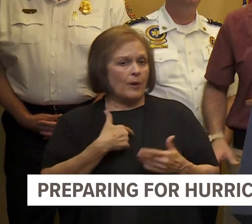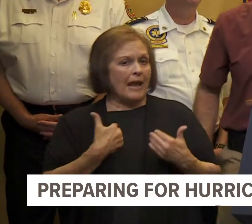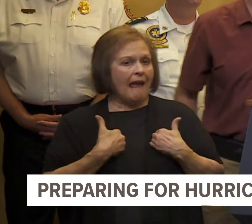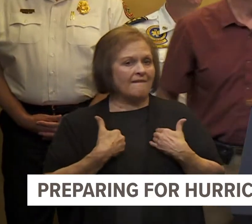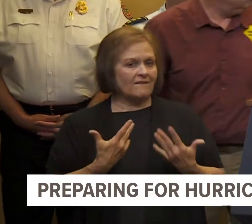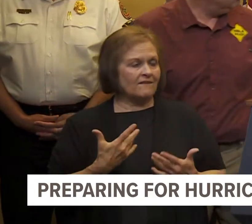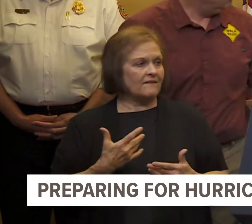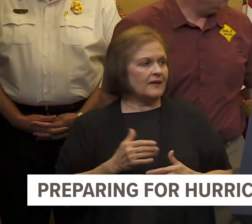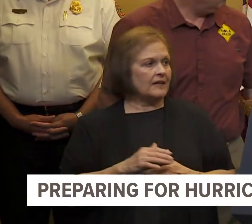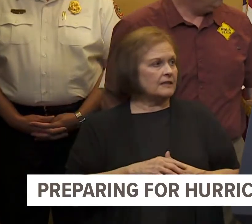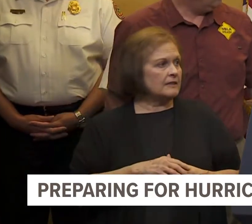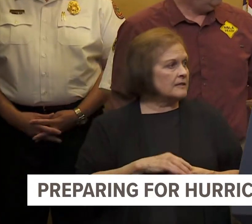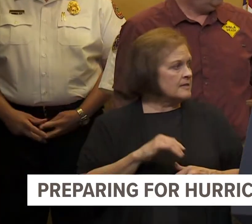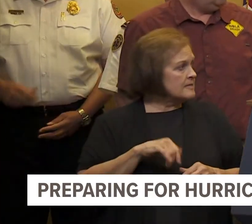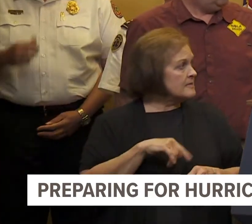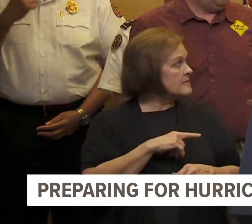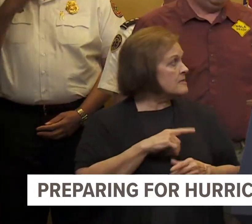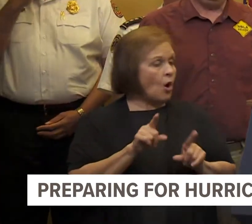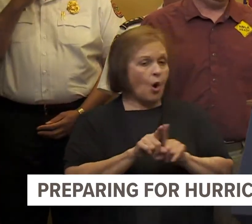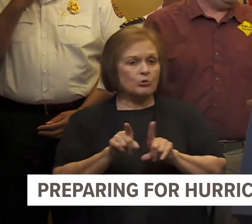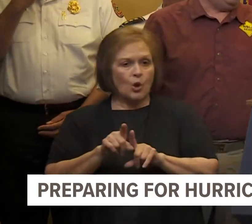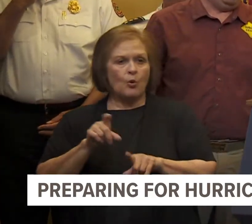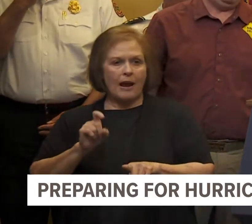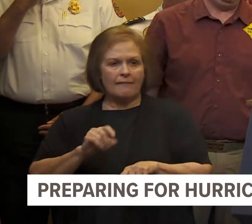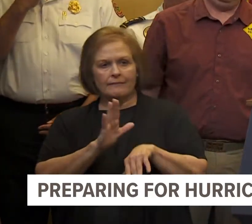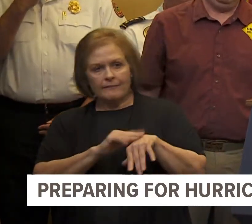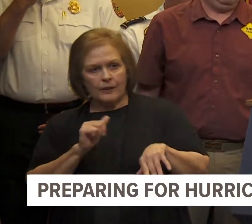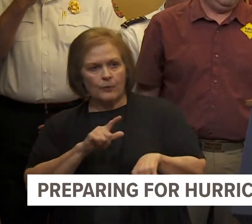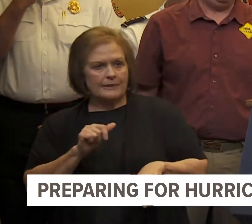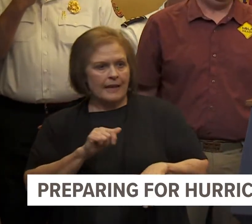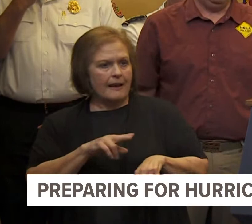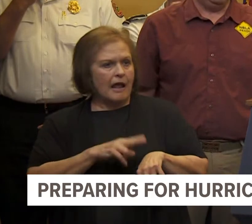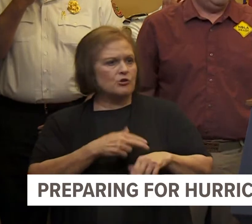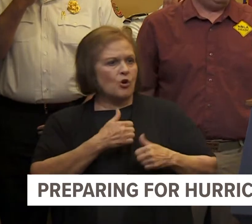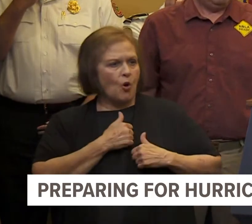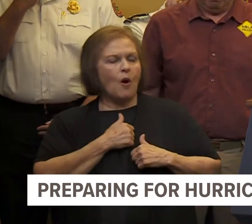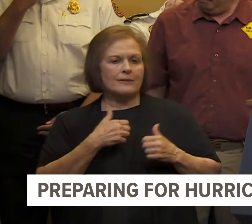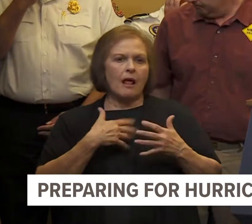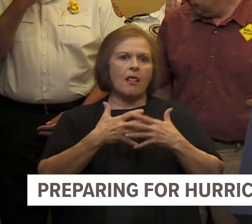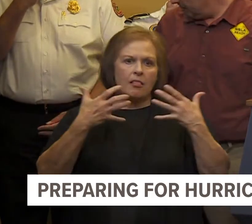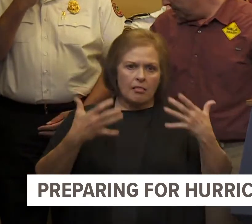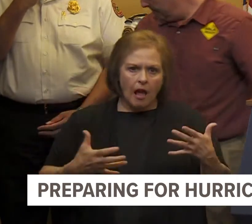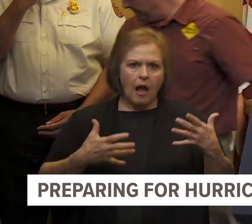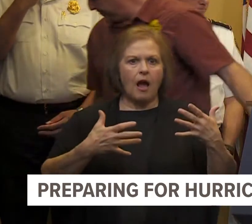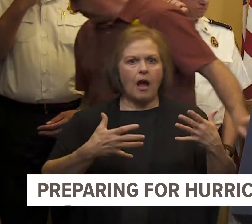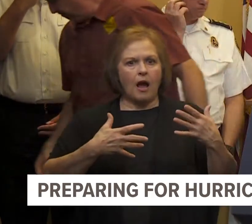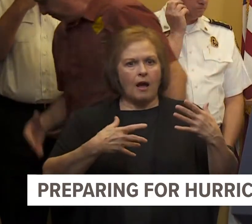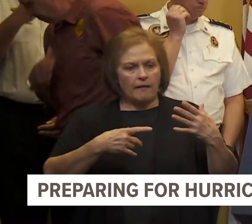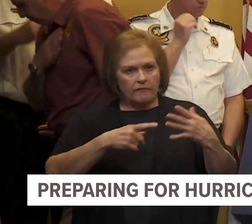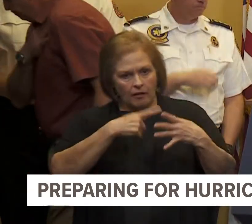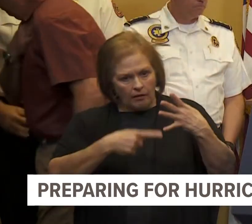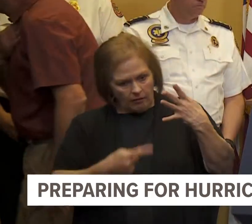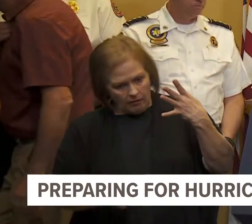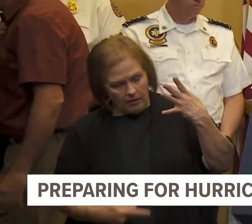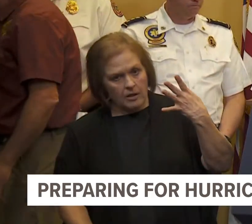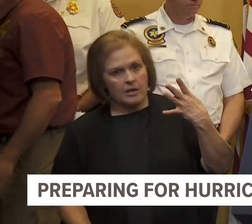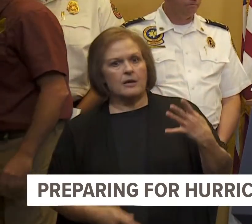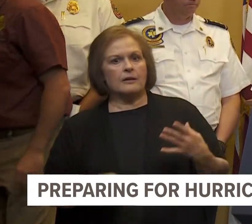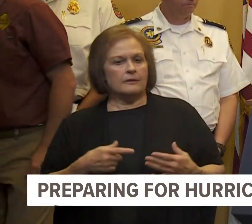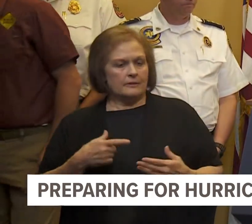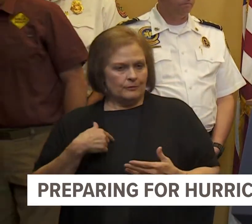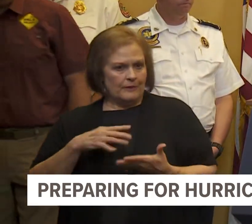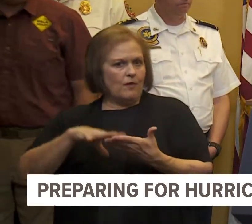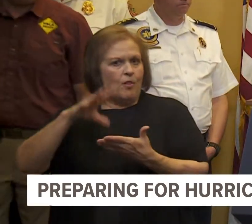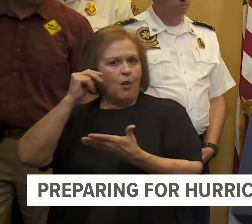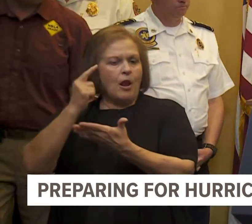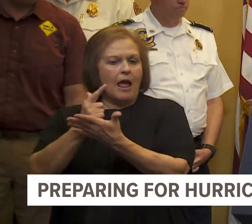And factoring in and pulling in Louisiana National Guard and all. I mean, yeah, it's a huge lift. It's a huge lift, and even lessons learned